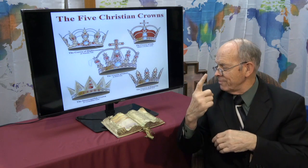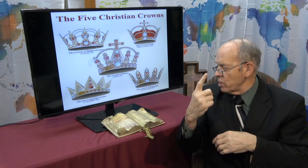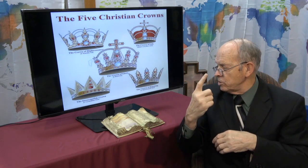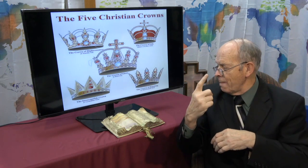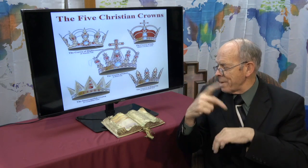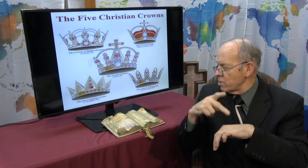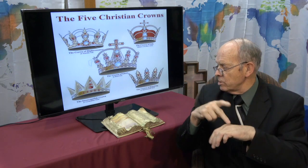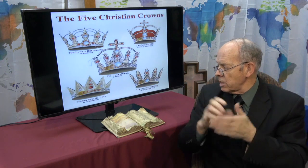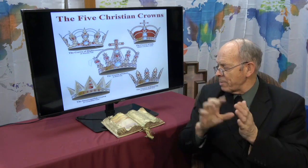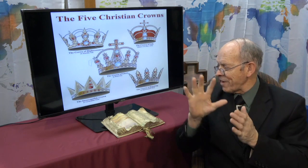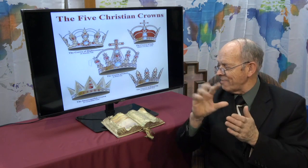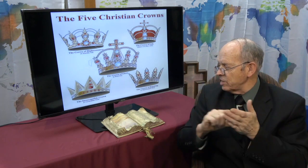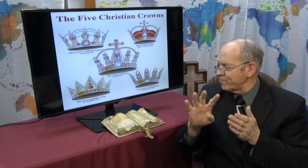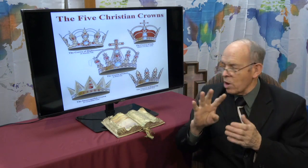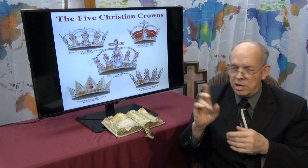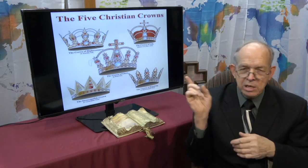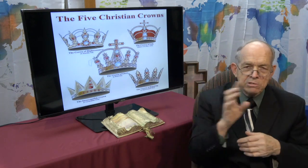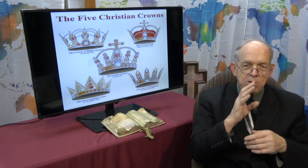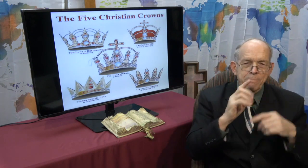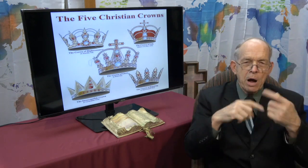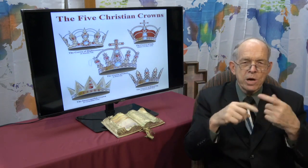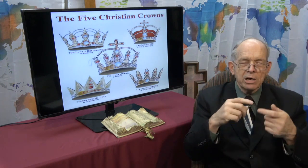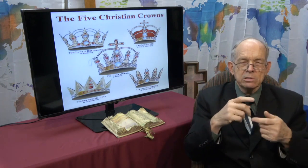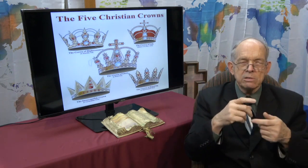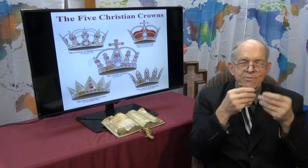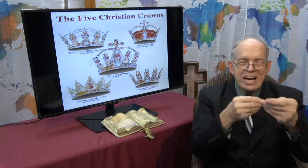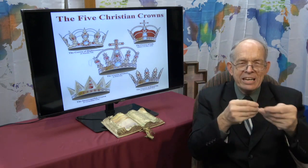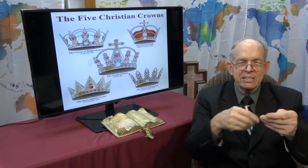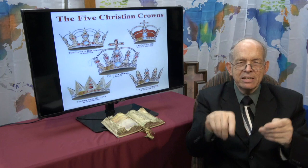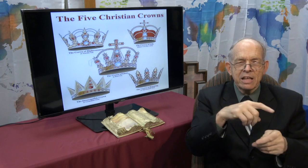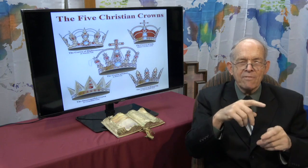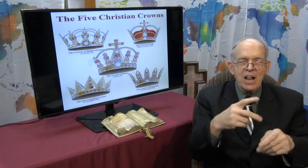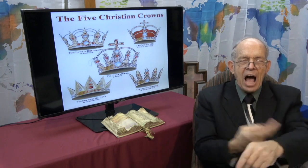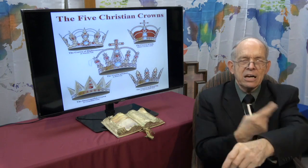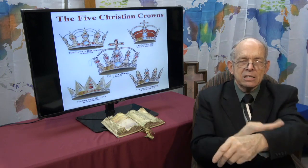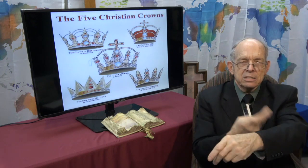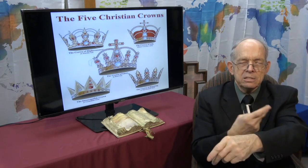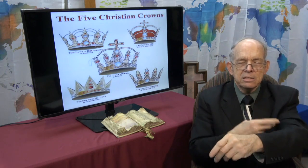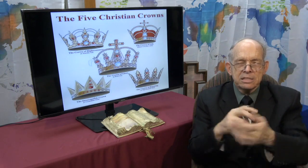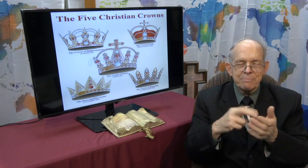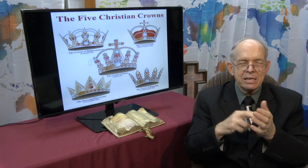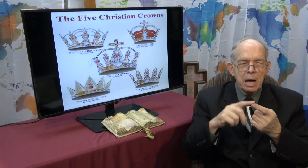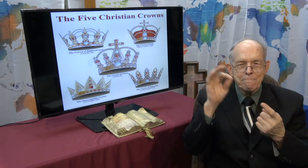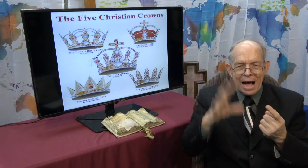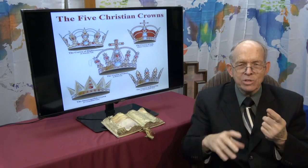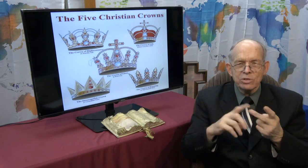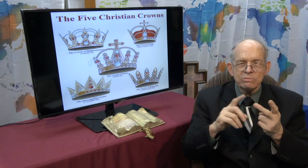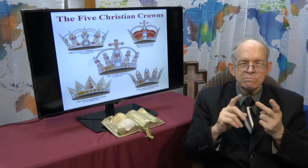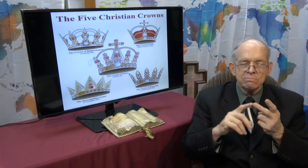First Peter chapter 5, verse 4, talk about the feet, the black. That means patching,